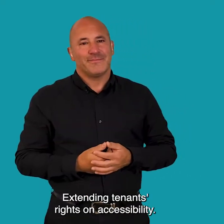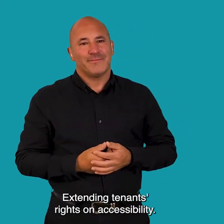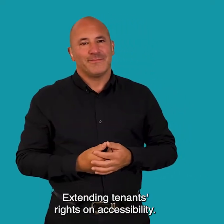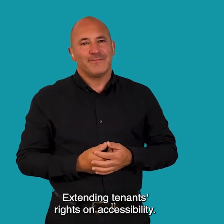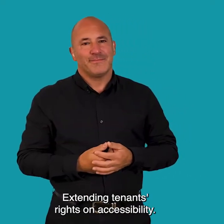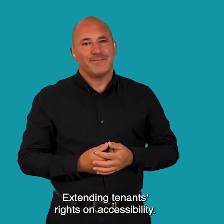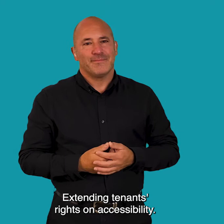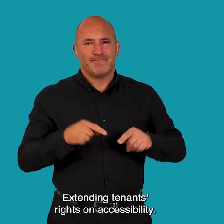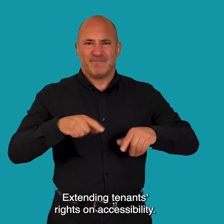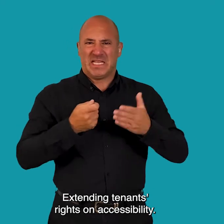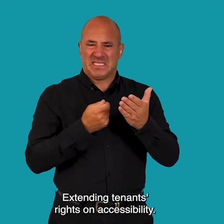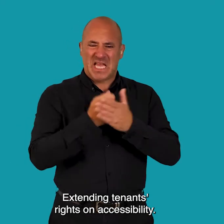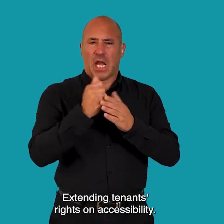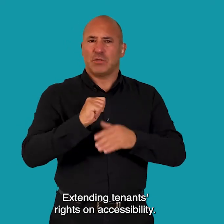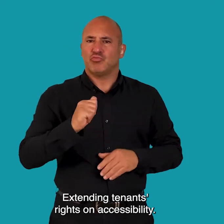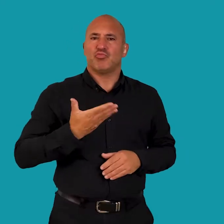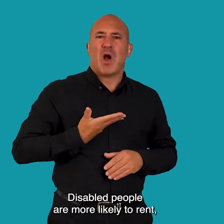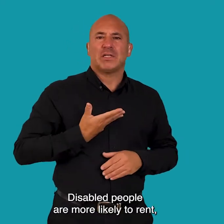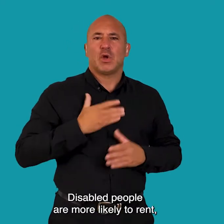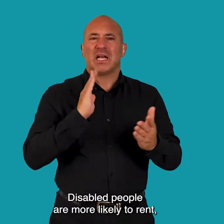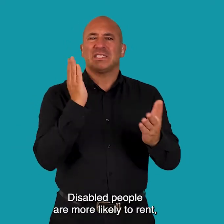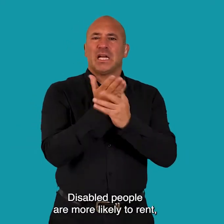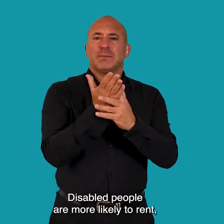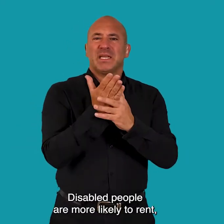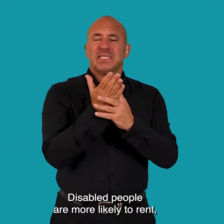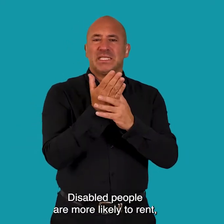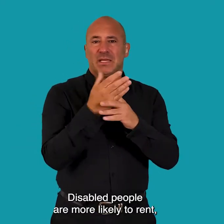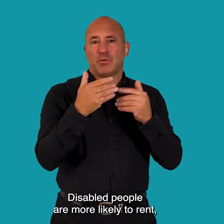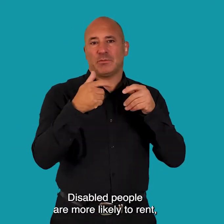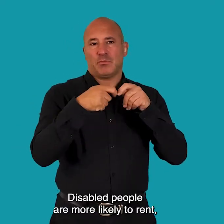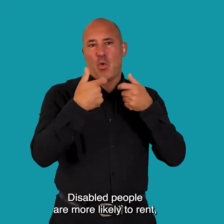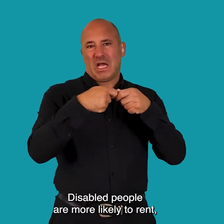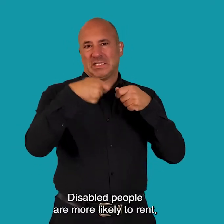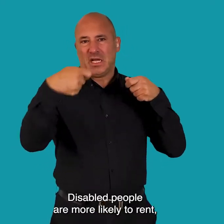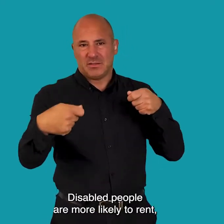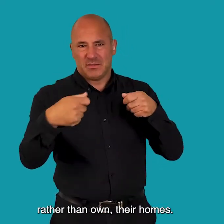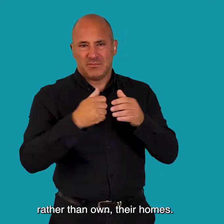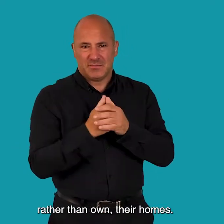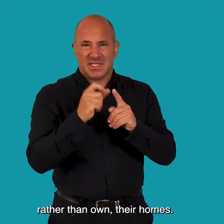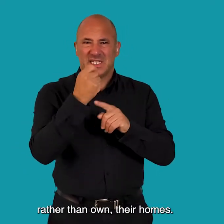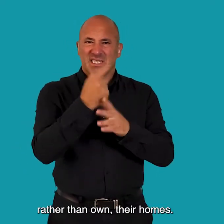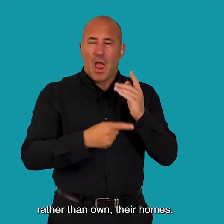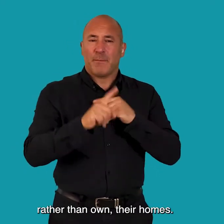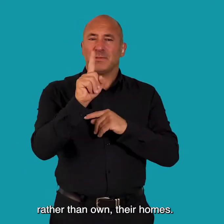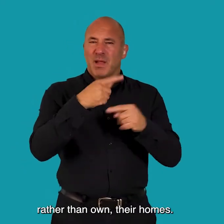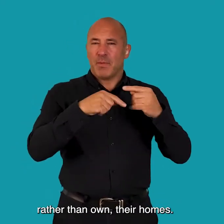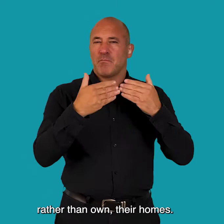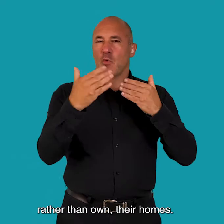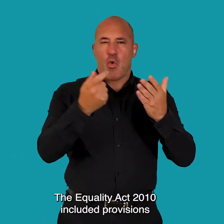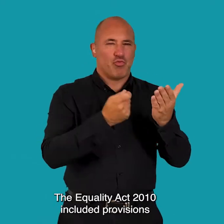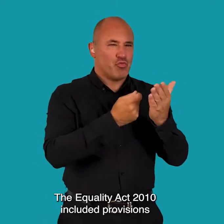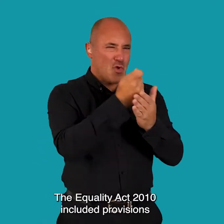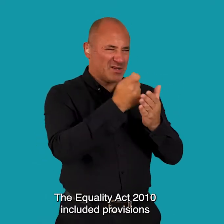tenants' rights on accessibility. Disabled people are more likely to rent rather than own their own homes. The Equality